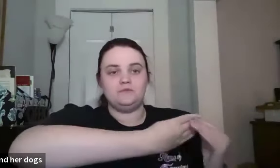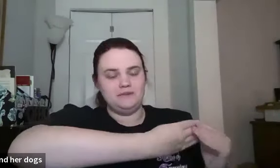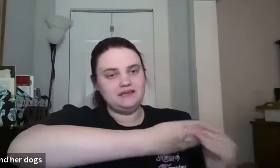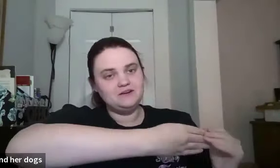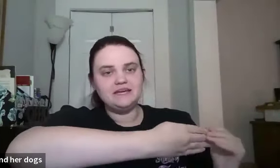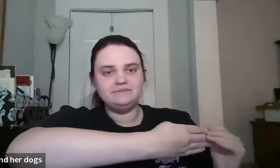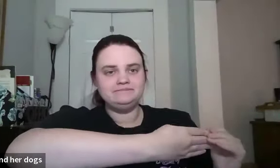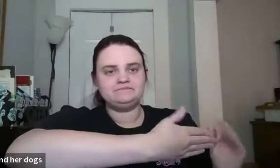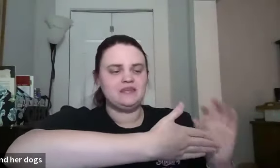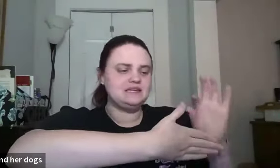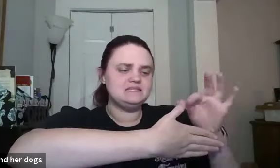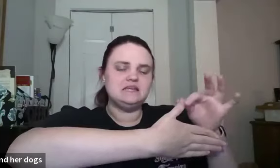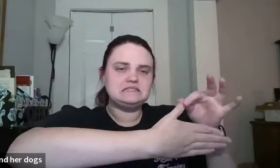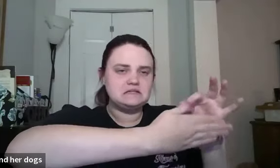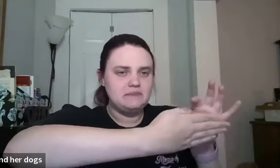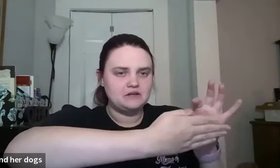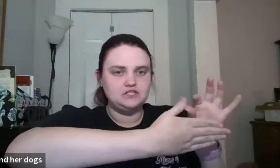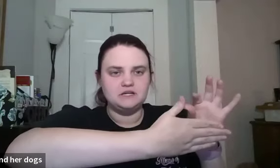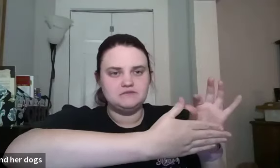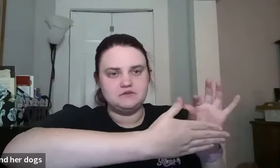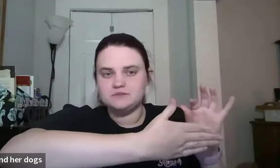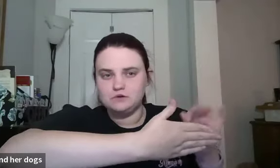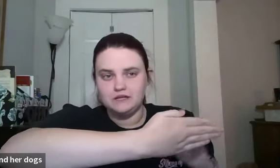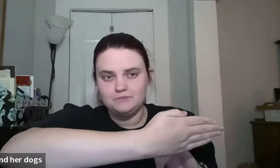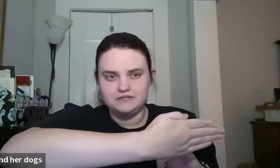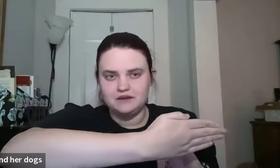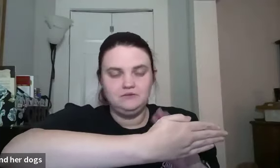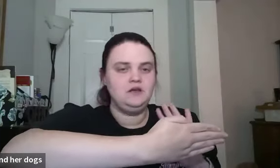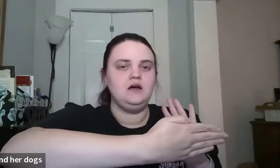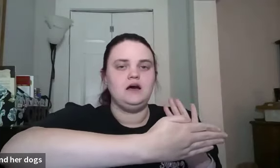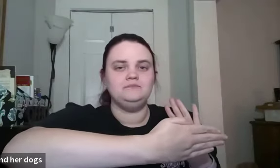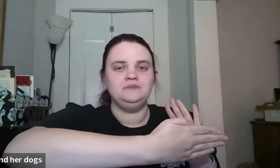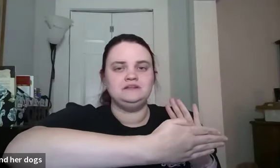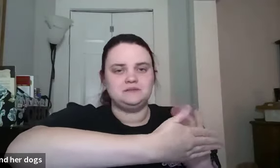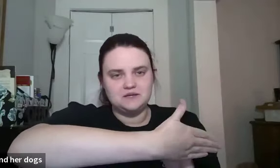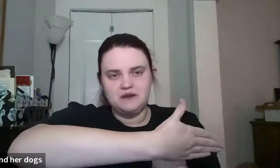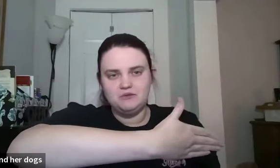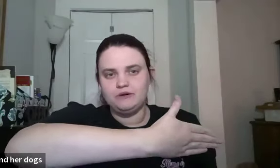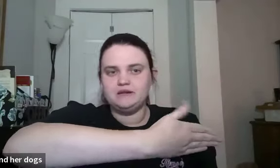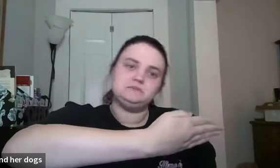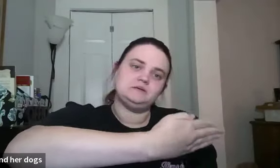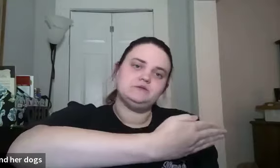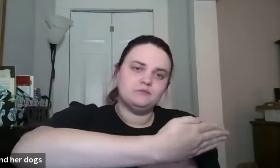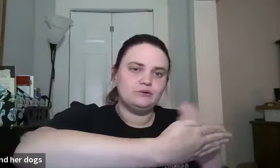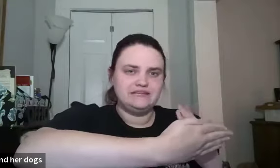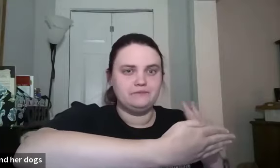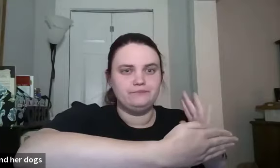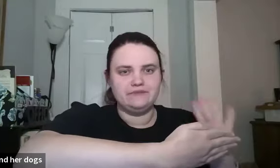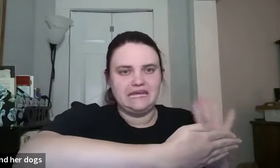back here again. It doesn't necessarily matter too much if your thumb is pointing up or down. Sometimes mine will point up, sometimes mine will point down. That's